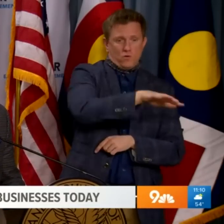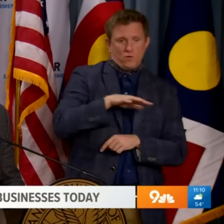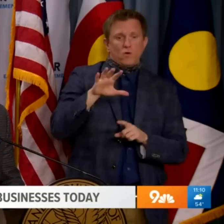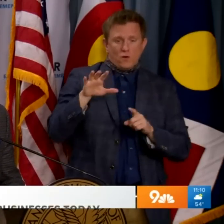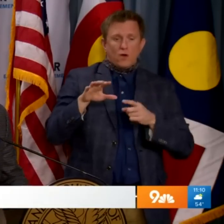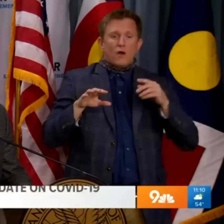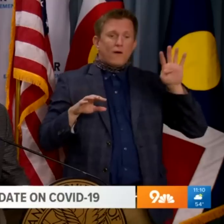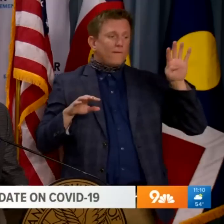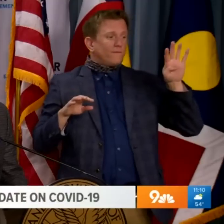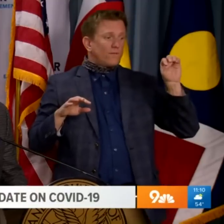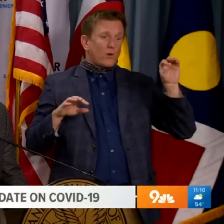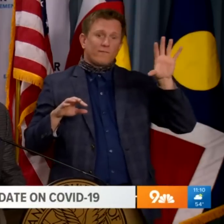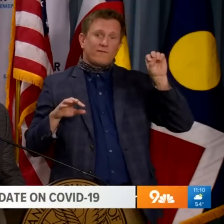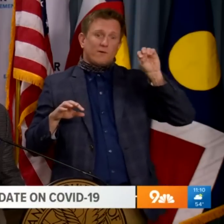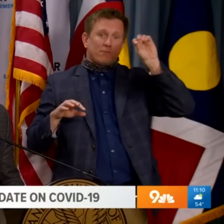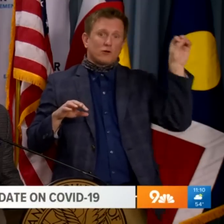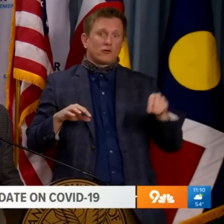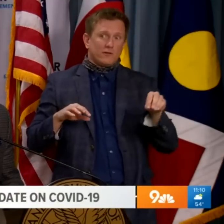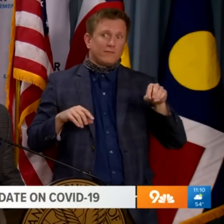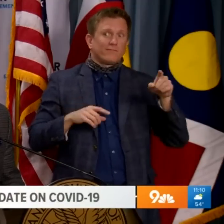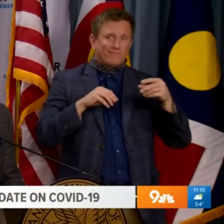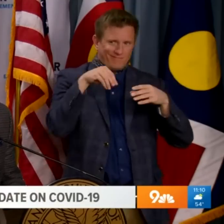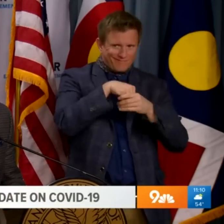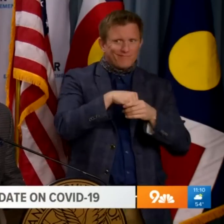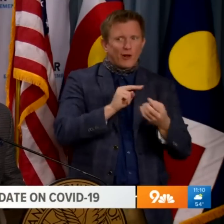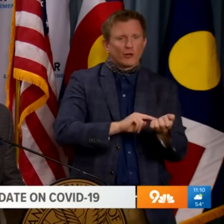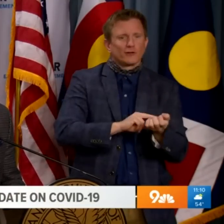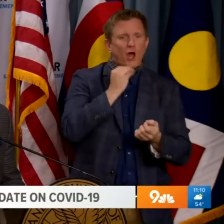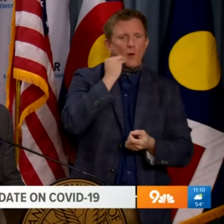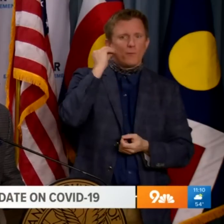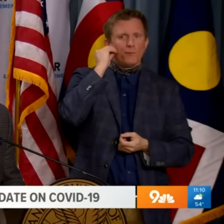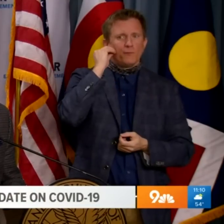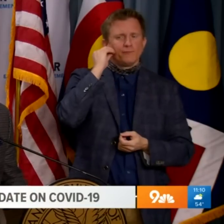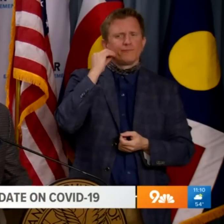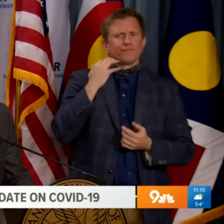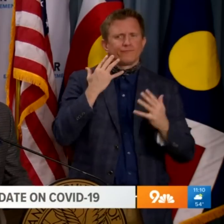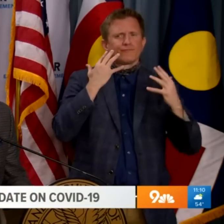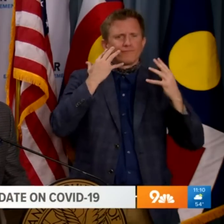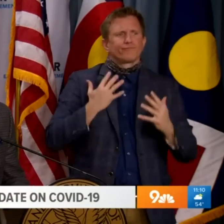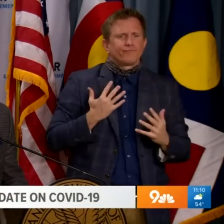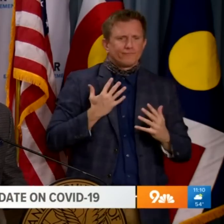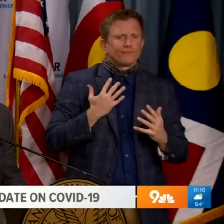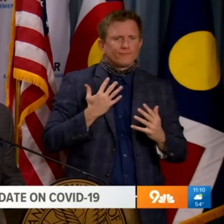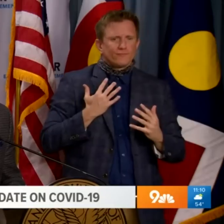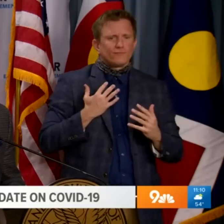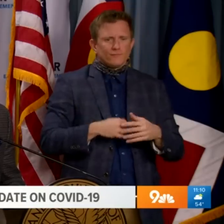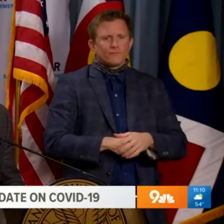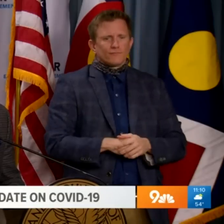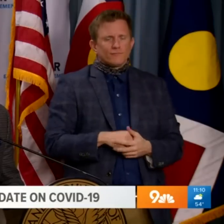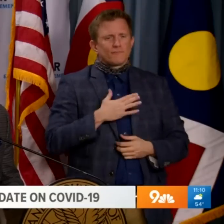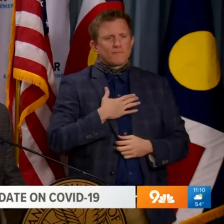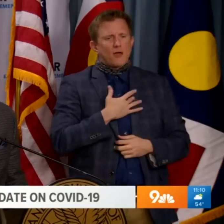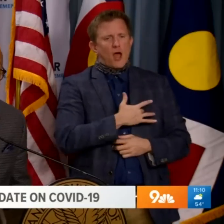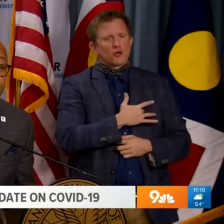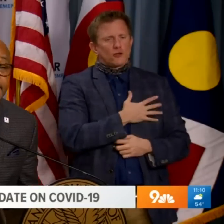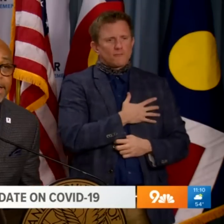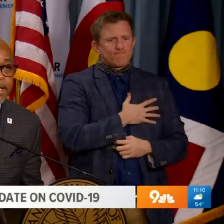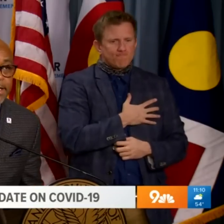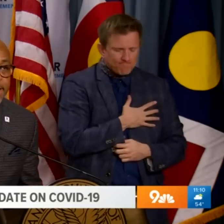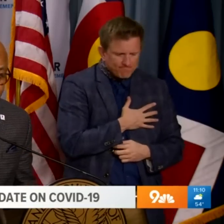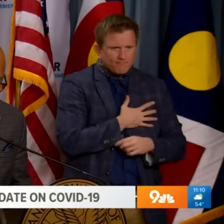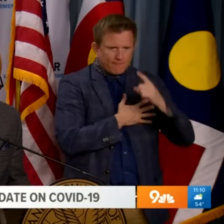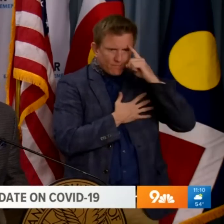long-term residential care facilities. This is very important. As the governor, I believe, outlined last week, he noted that